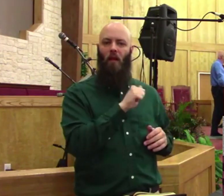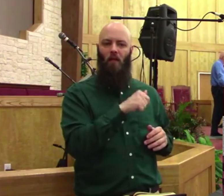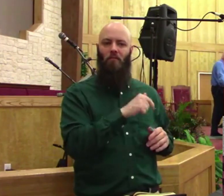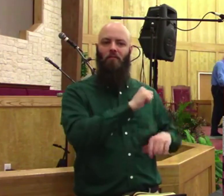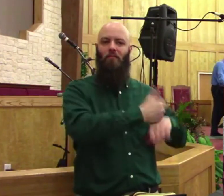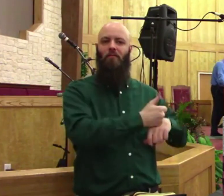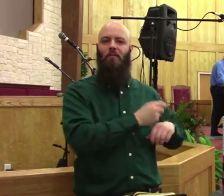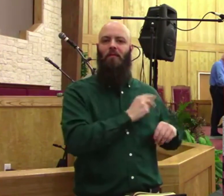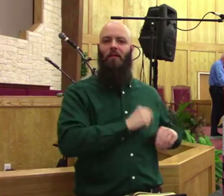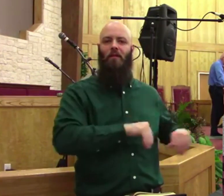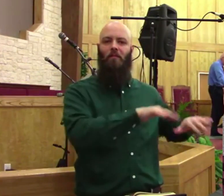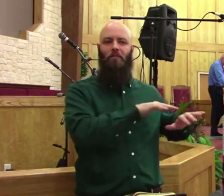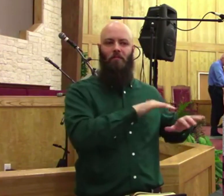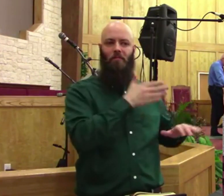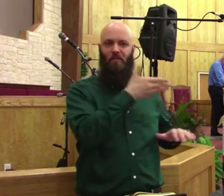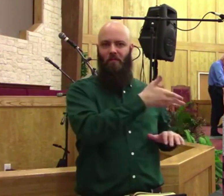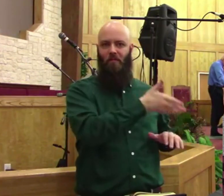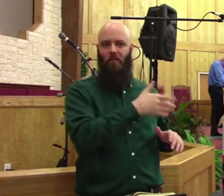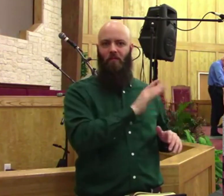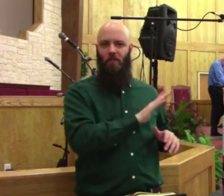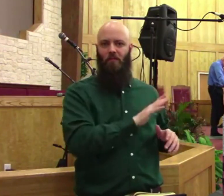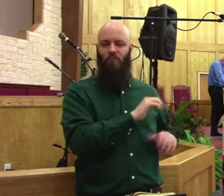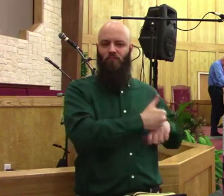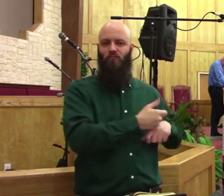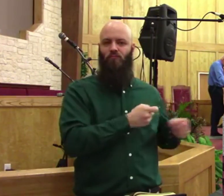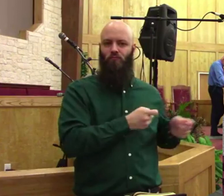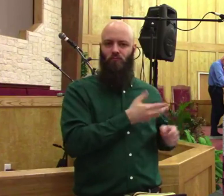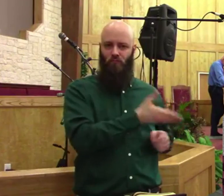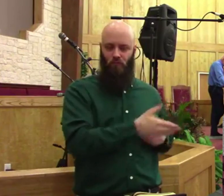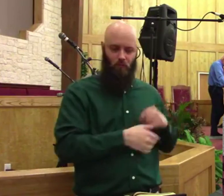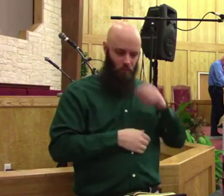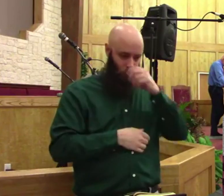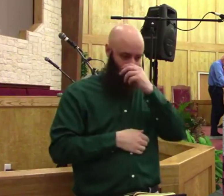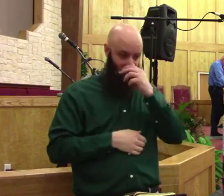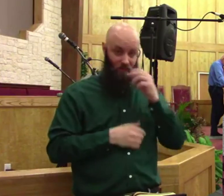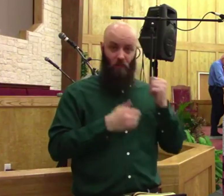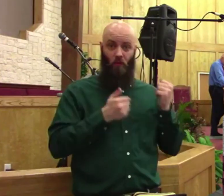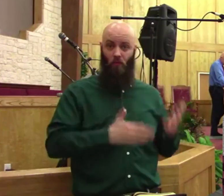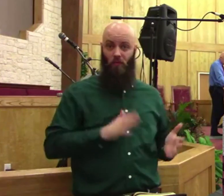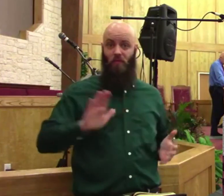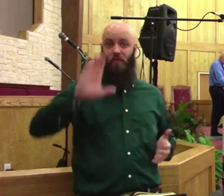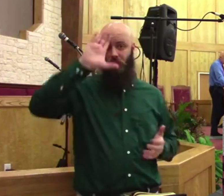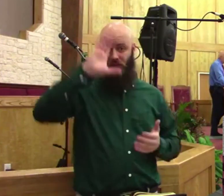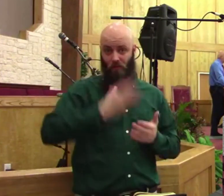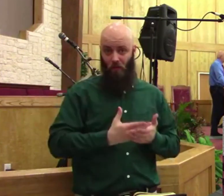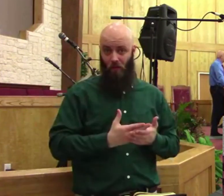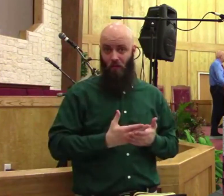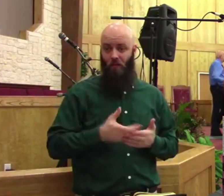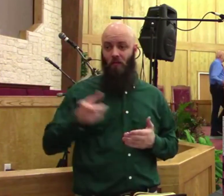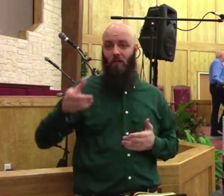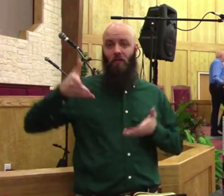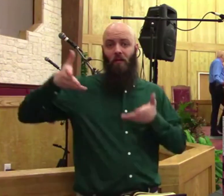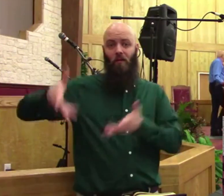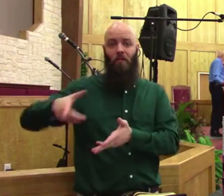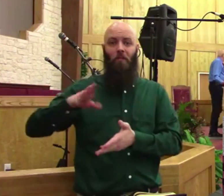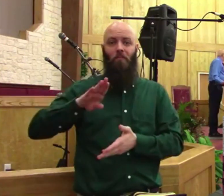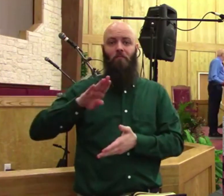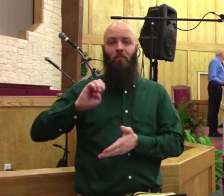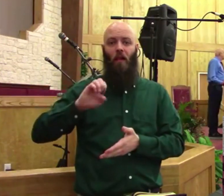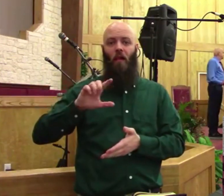an oasis out there, which leaves his son Belshazzar